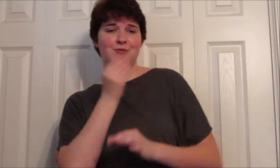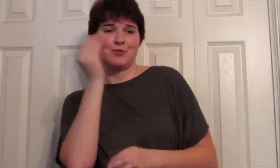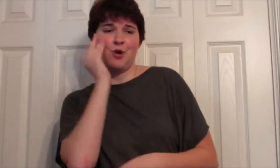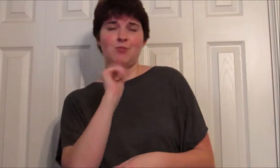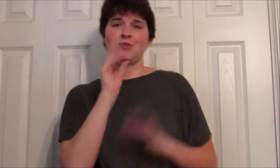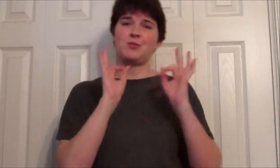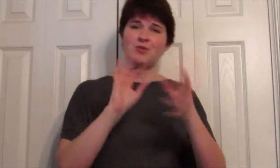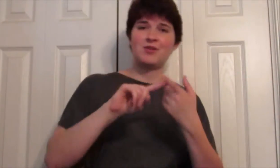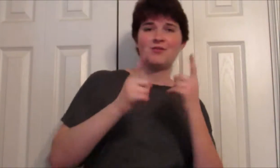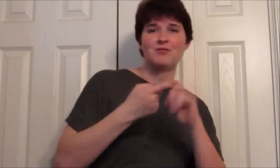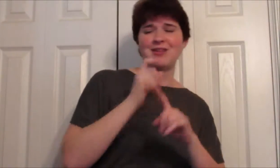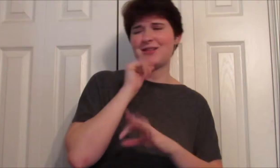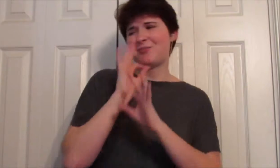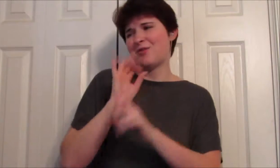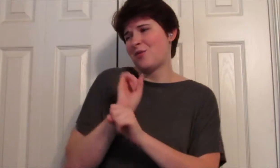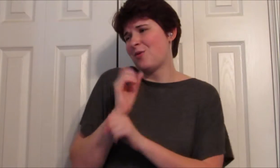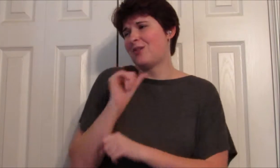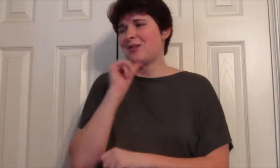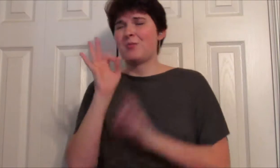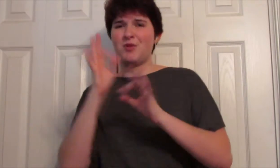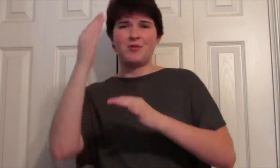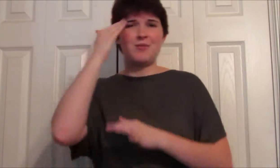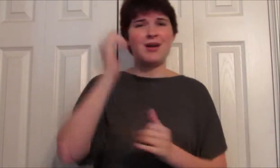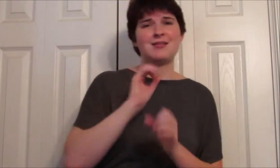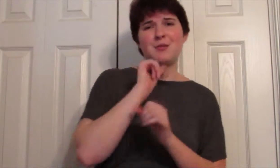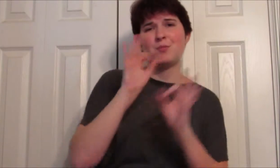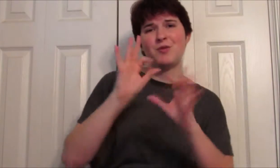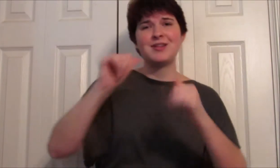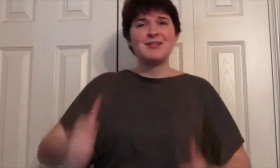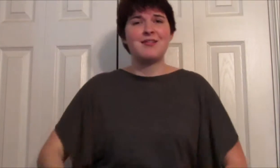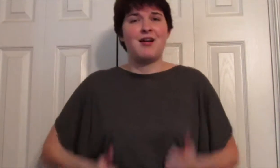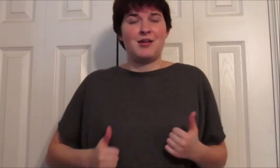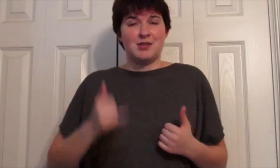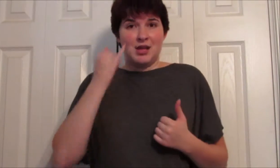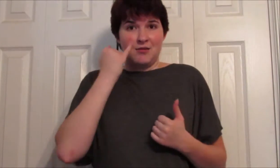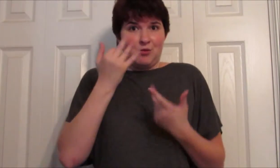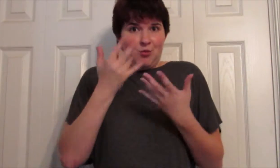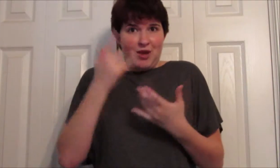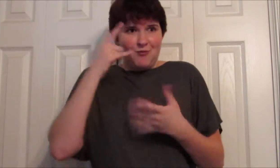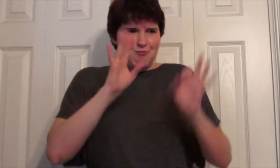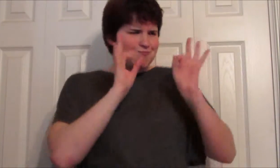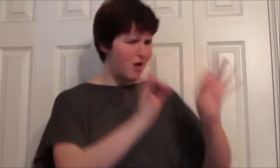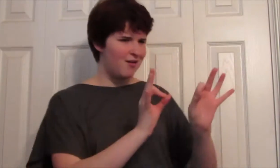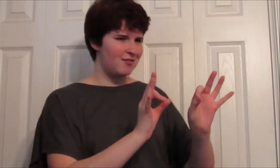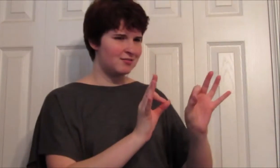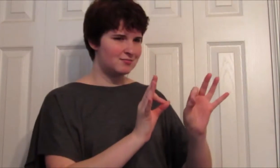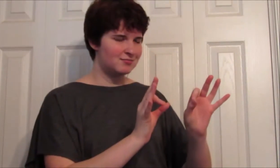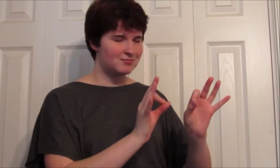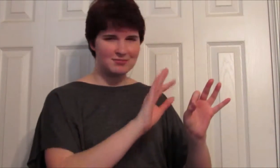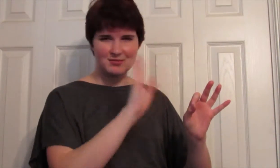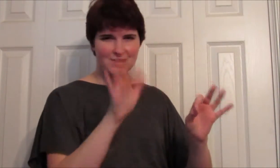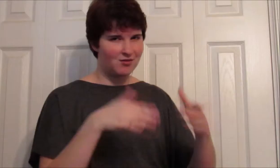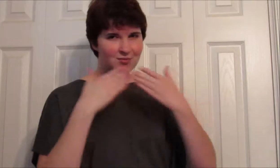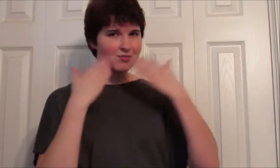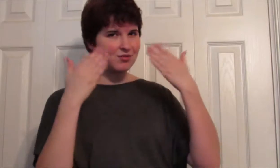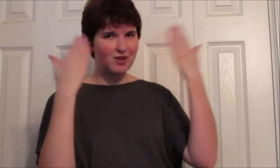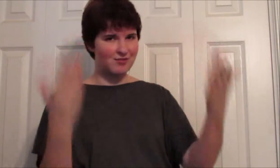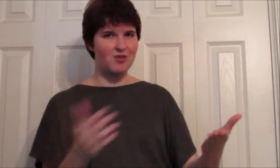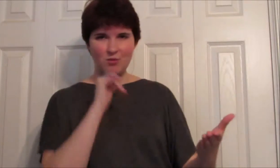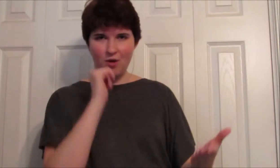homes, imperfect friends, imperfect work, imperfect minds, imperfect lives. If we wait for the perfect, we will never be grateful at all.